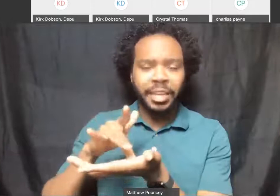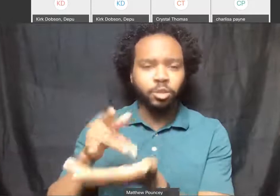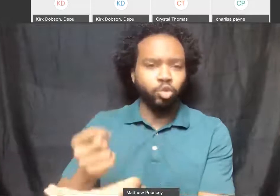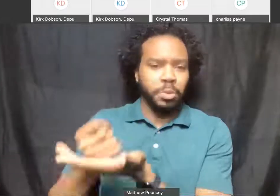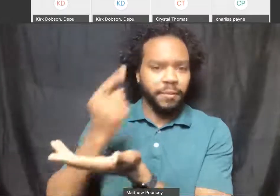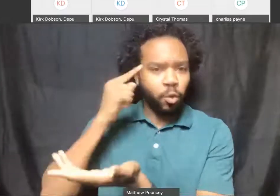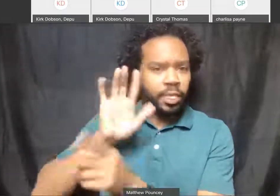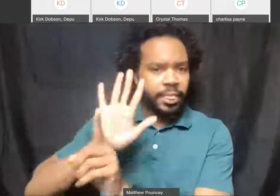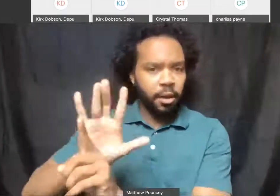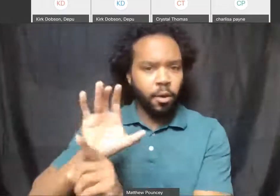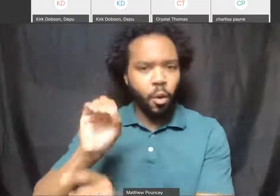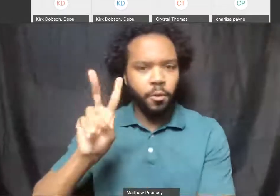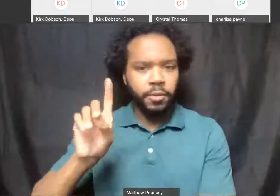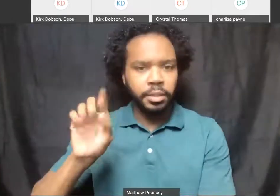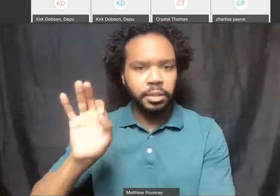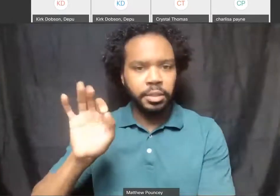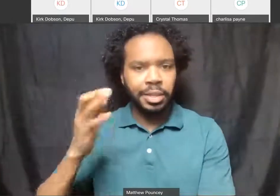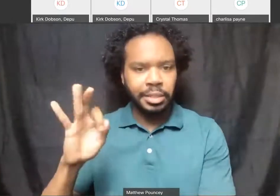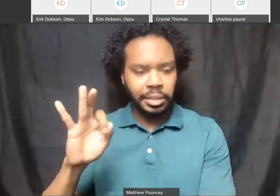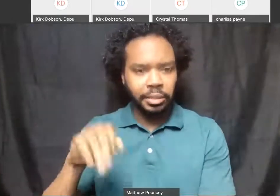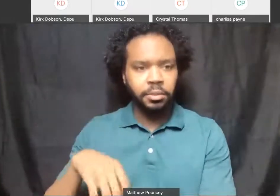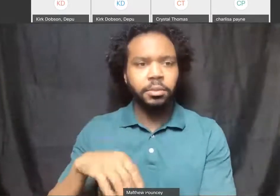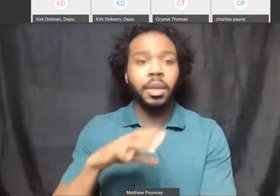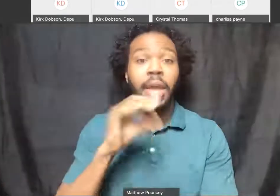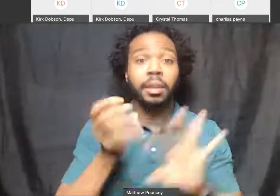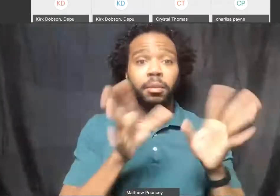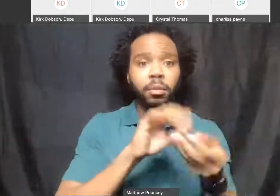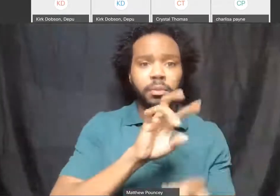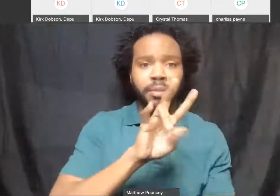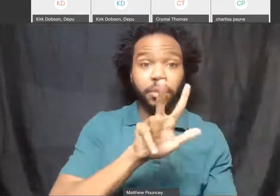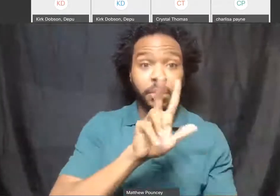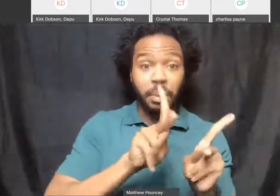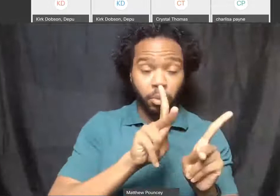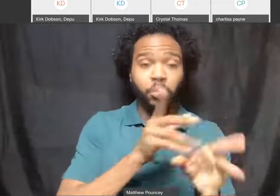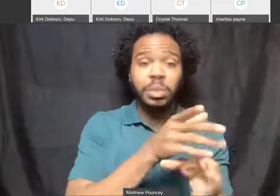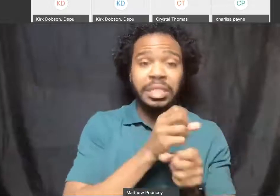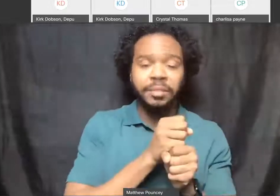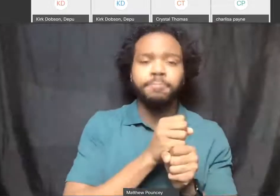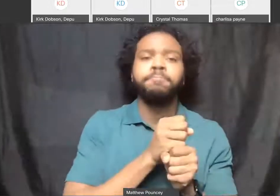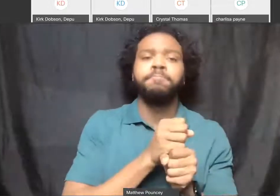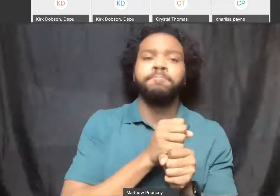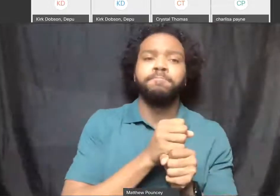And there are 73 people who received inpatient care and